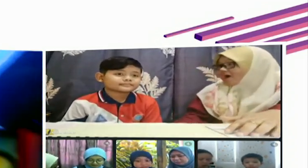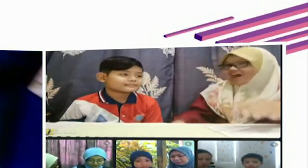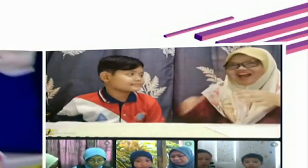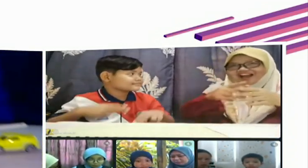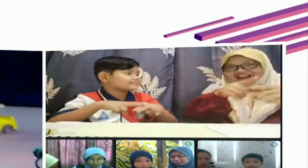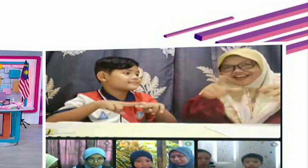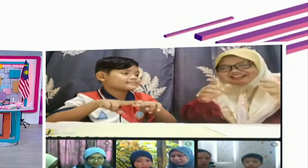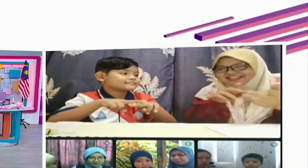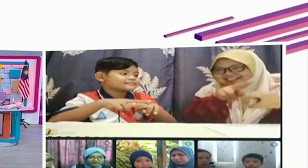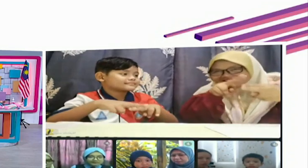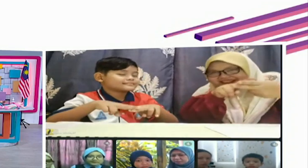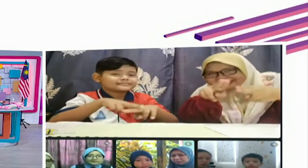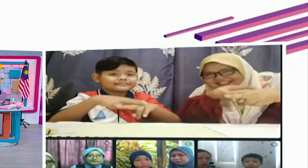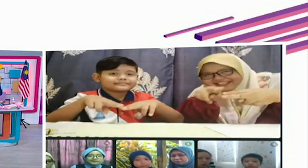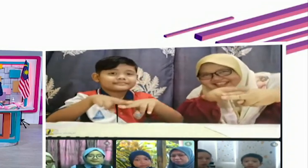Okay.